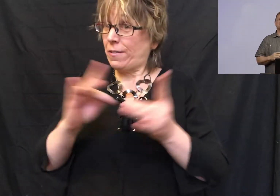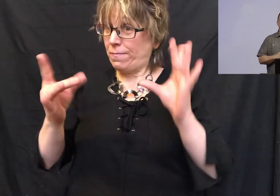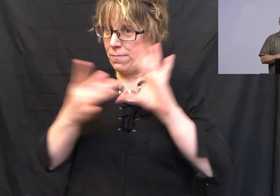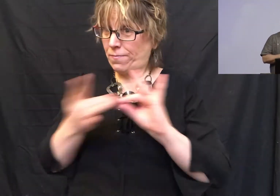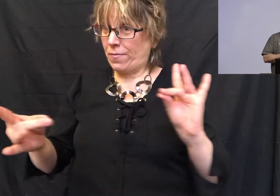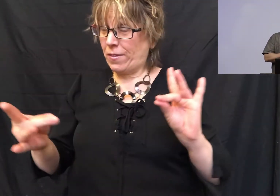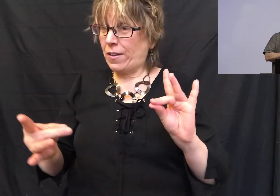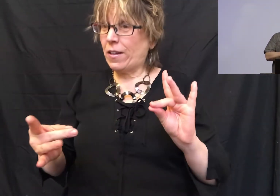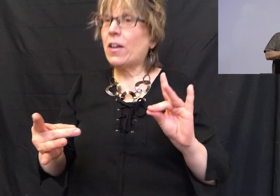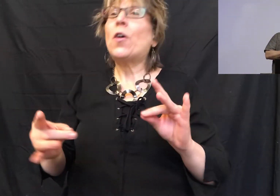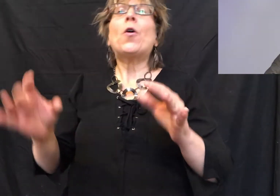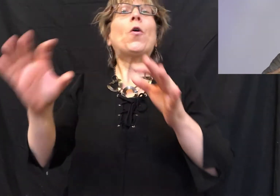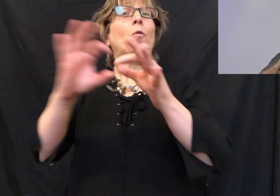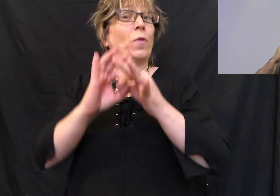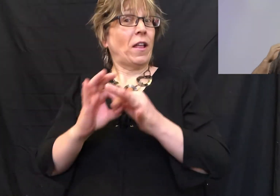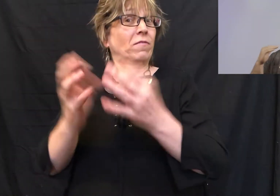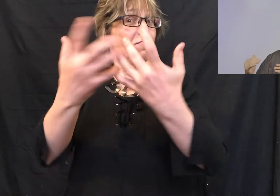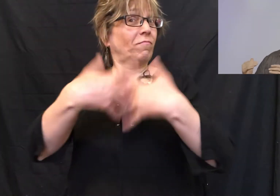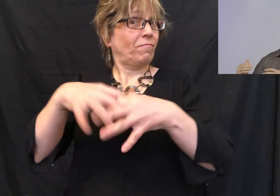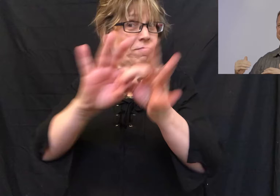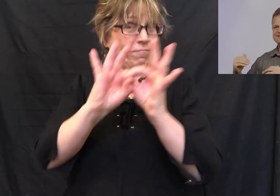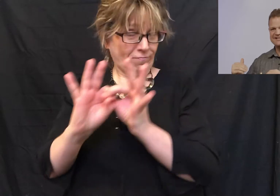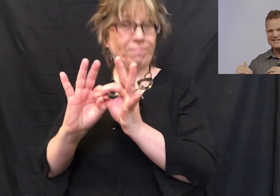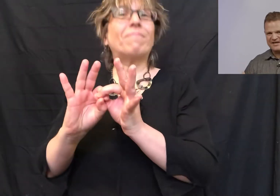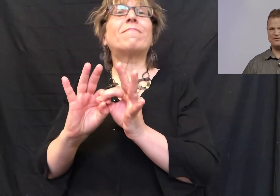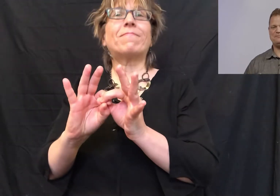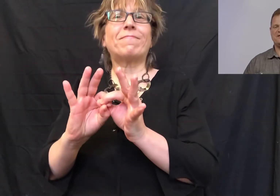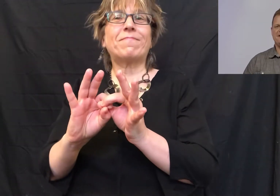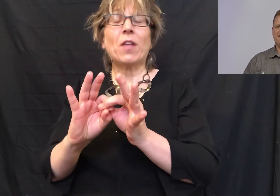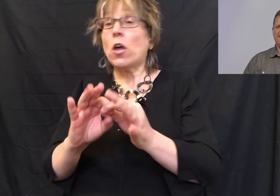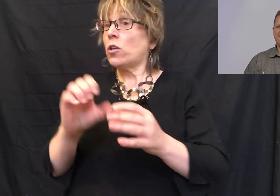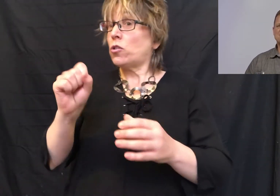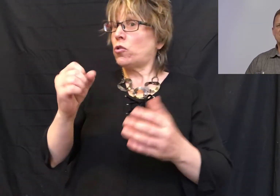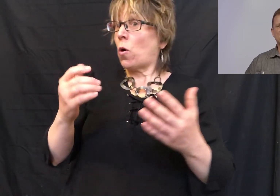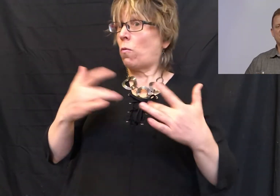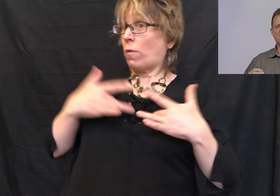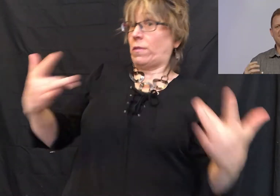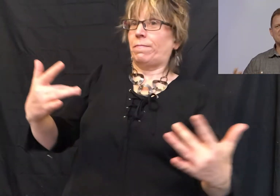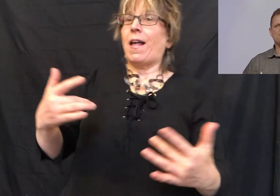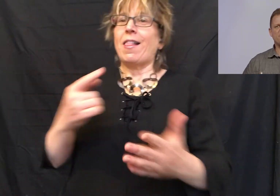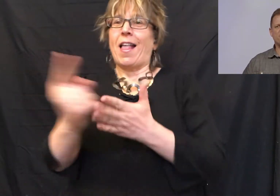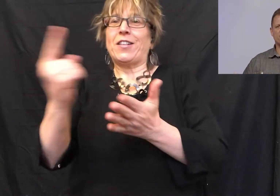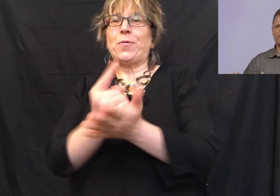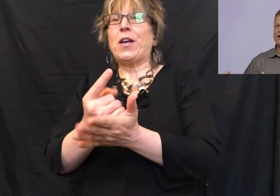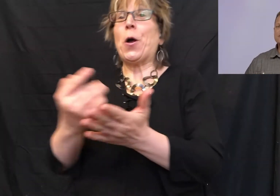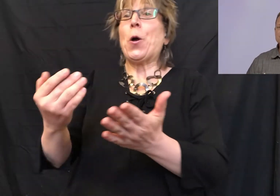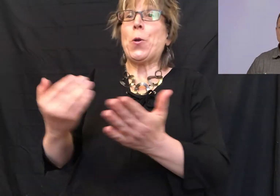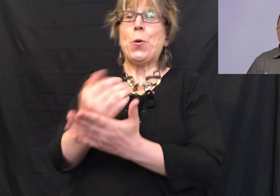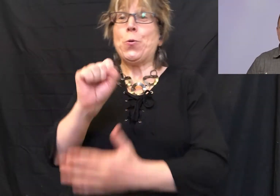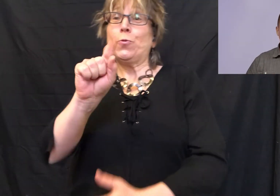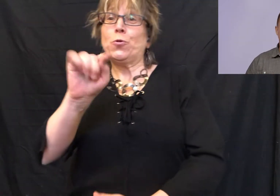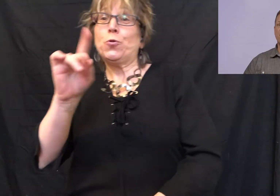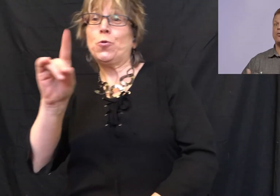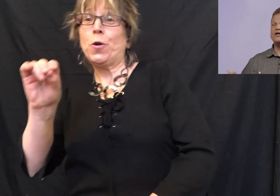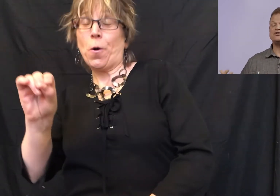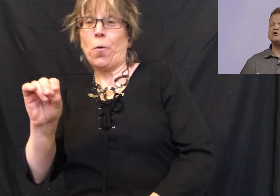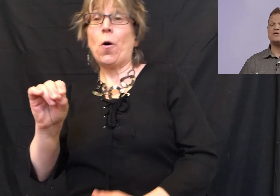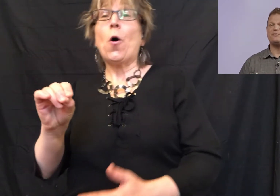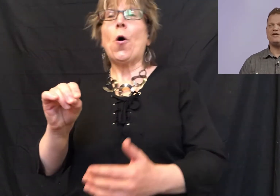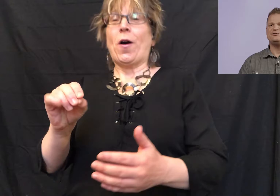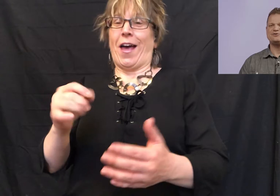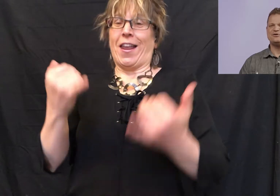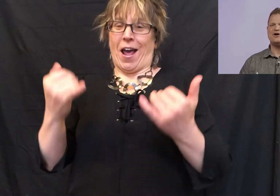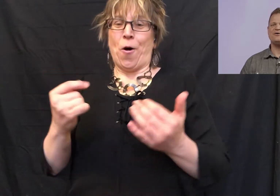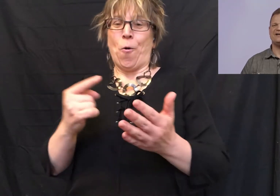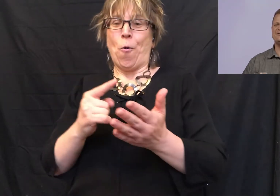this message, Getting Our Relationships Together. And so last week we were in our brand new studio. So here we are, week 2